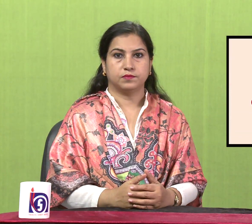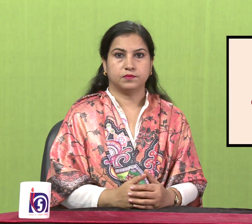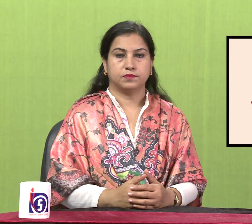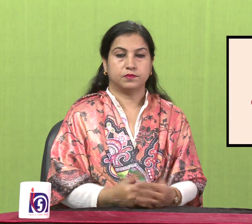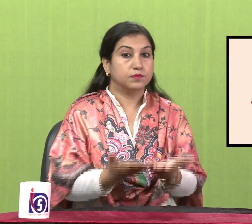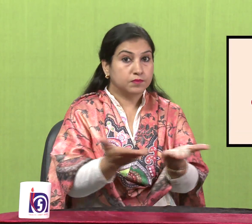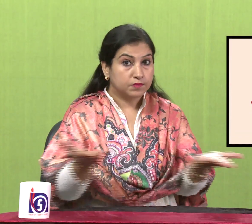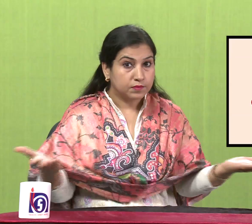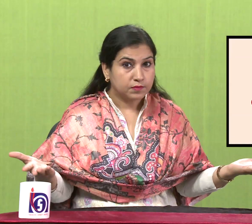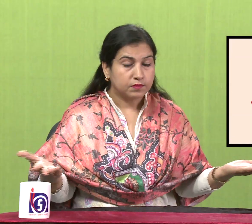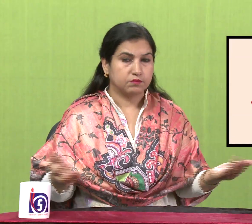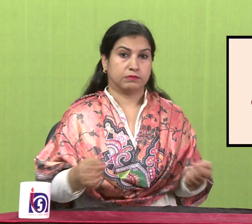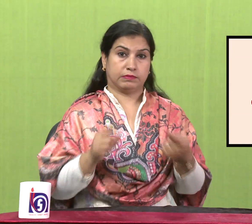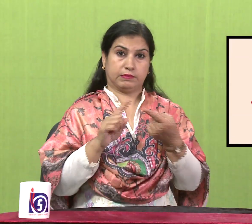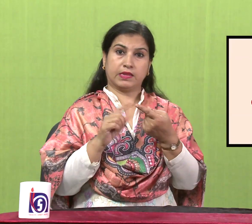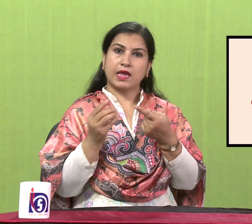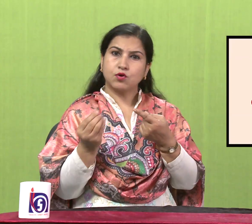Learners, in economic development,